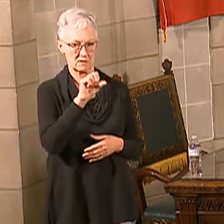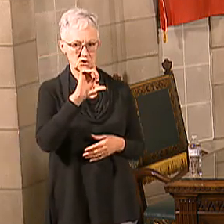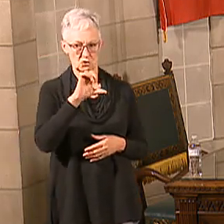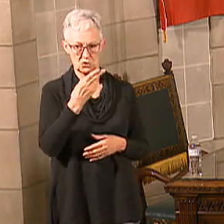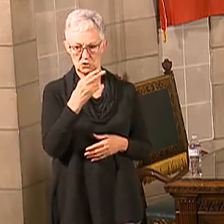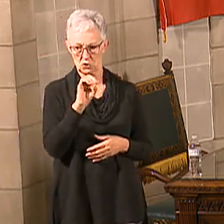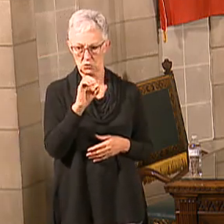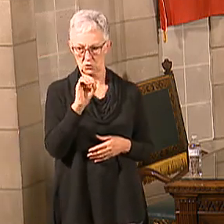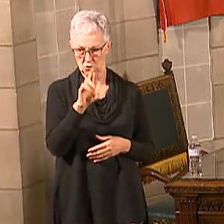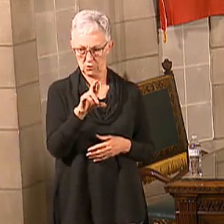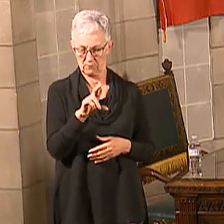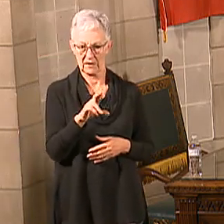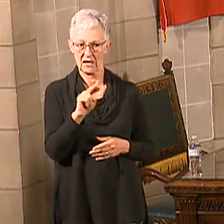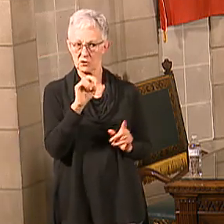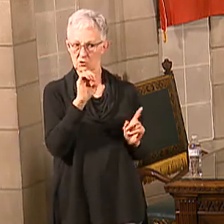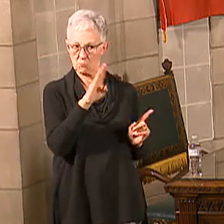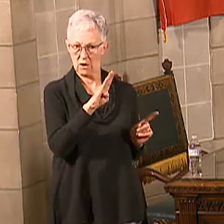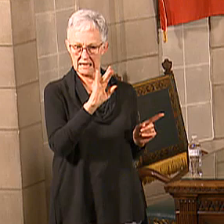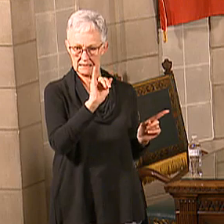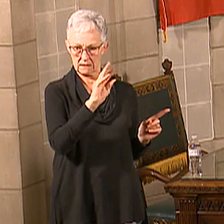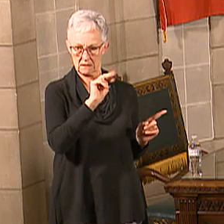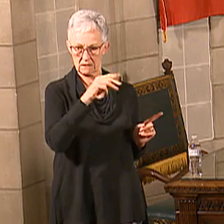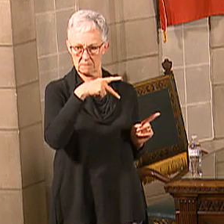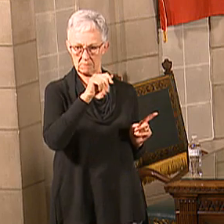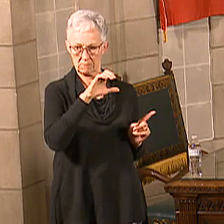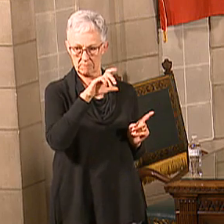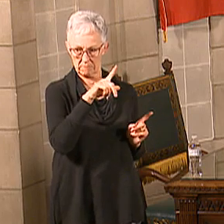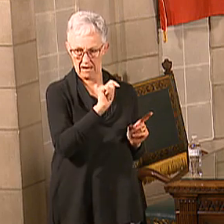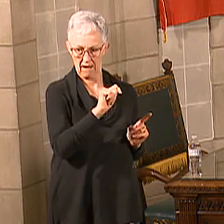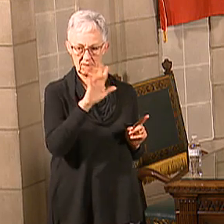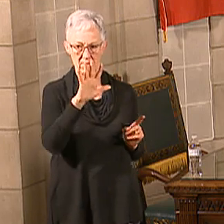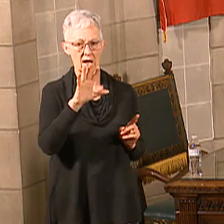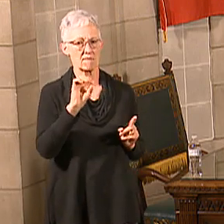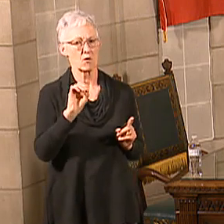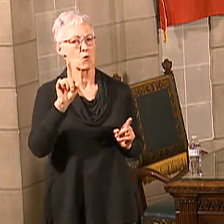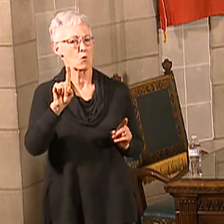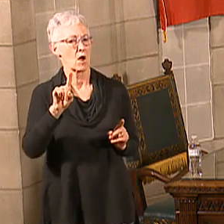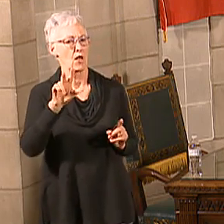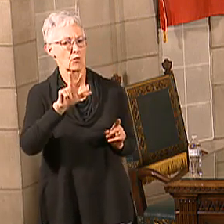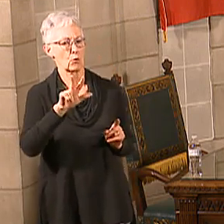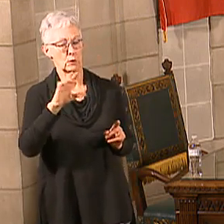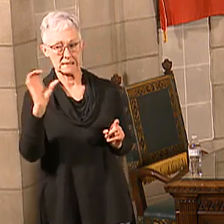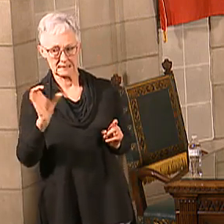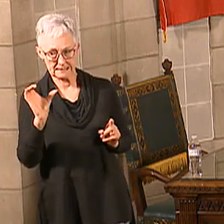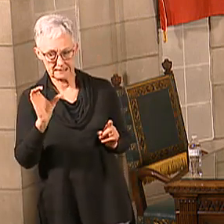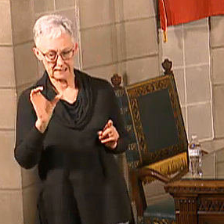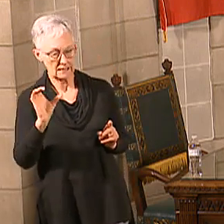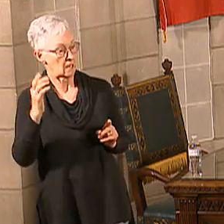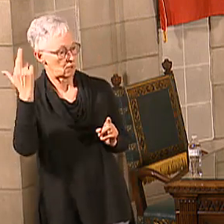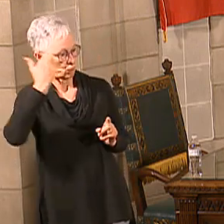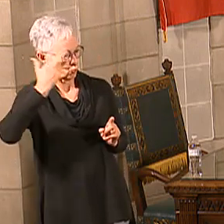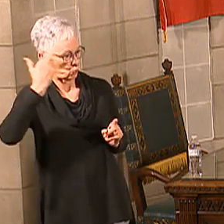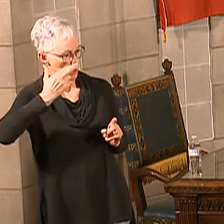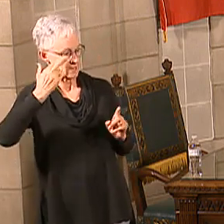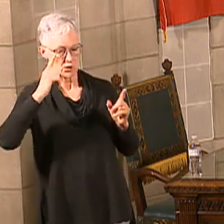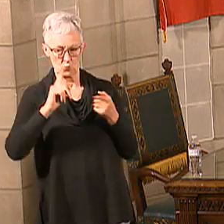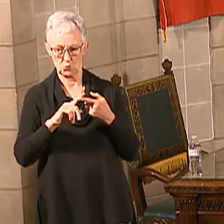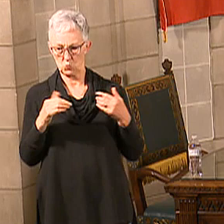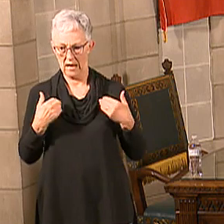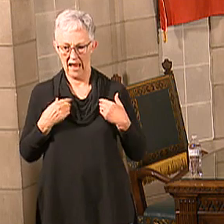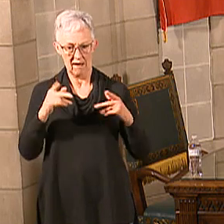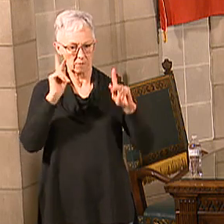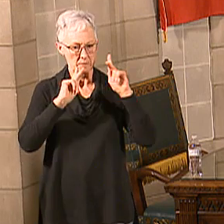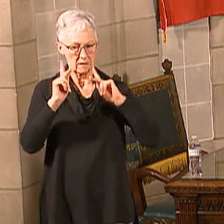is a 501c3 that was established with the mission of connecting Nebraskans across the state, bridging communities,